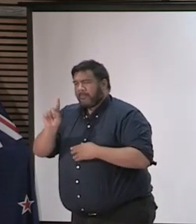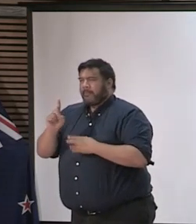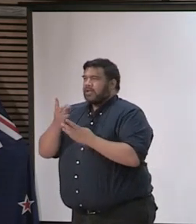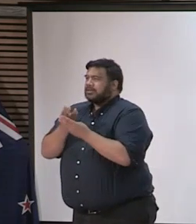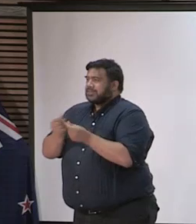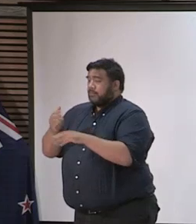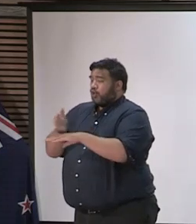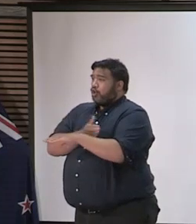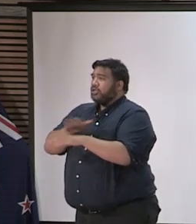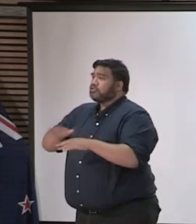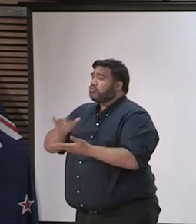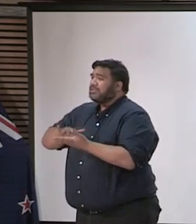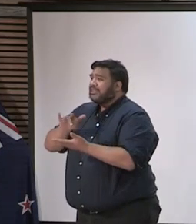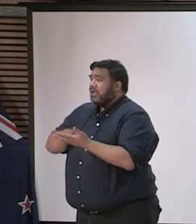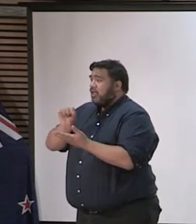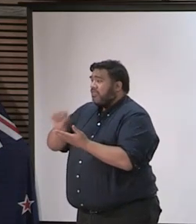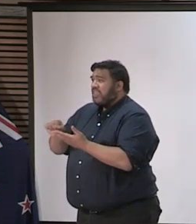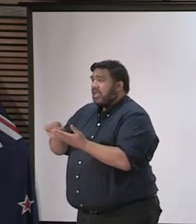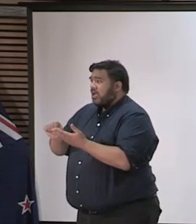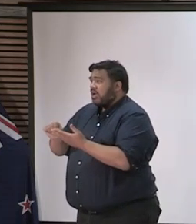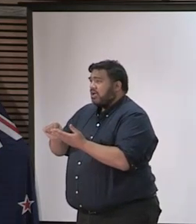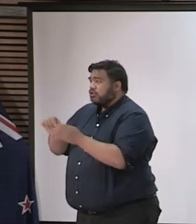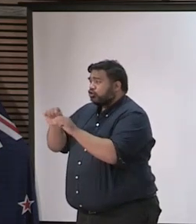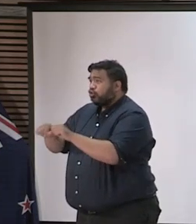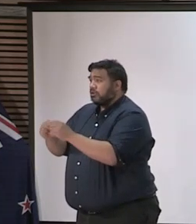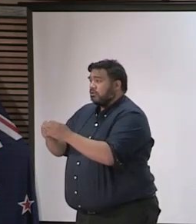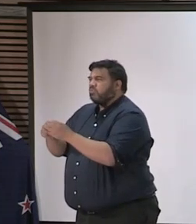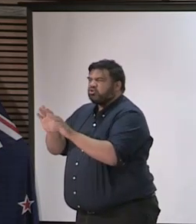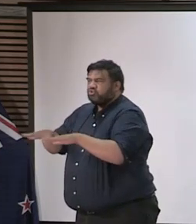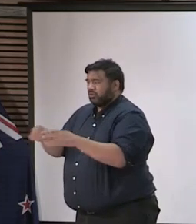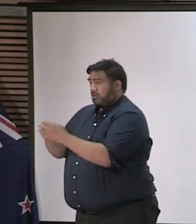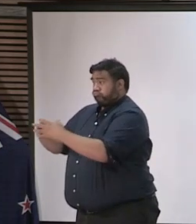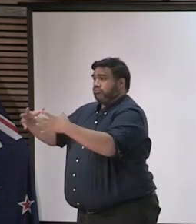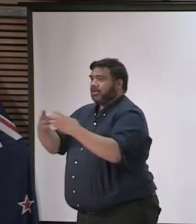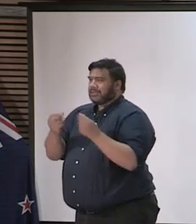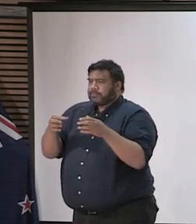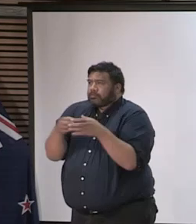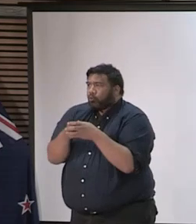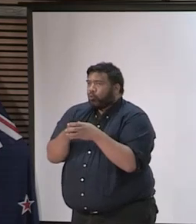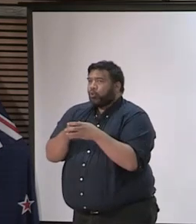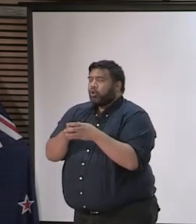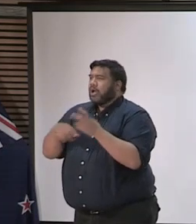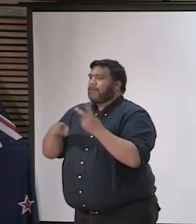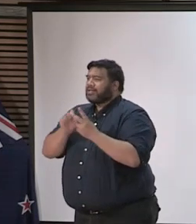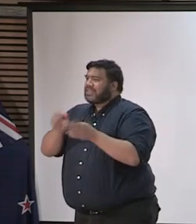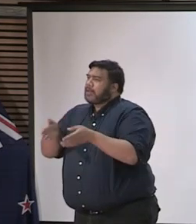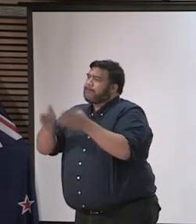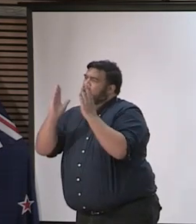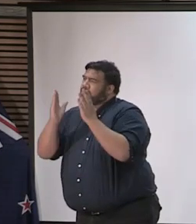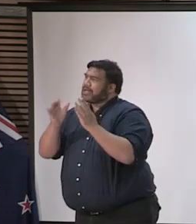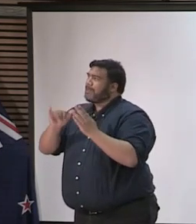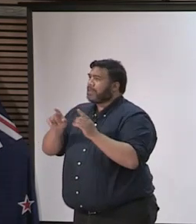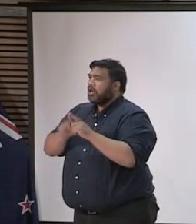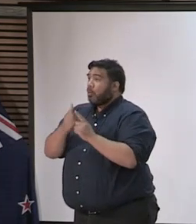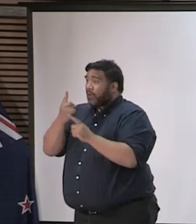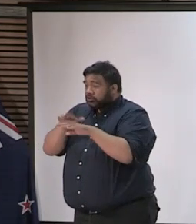different student, child populations, different needs. They're physically quite different, so the physical layout of those services can be quite